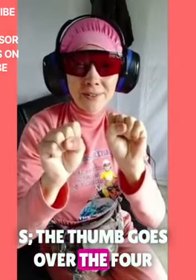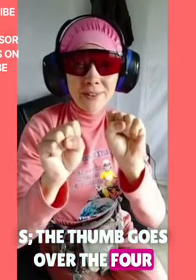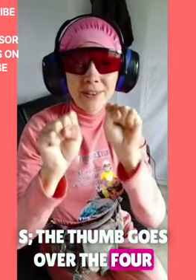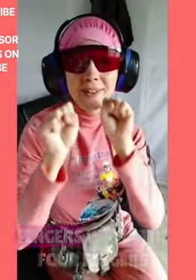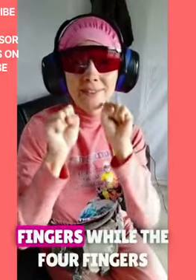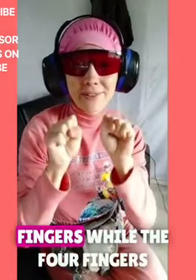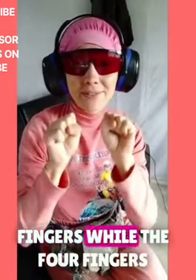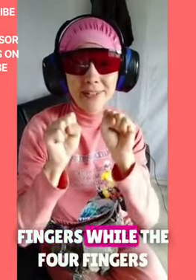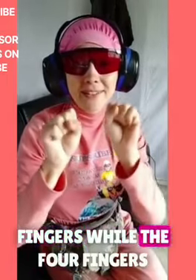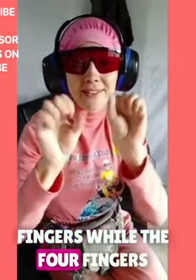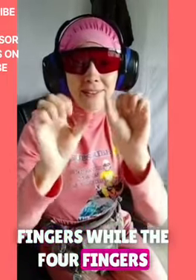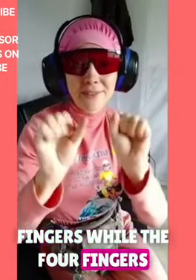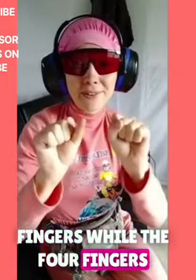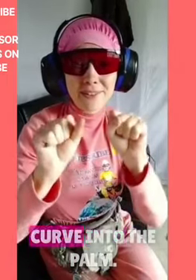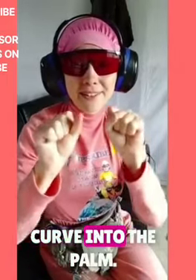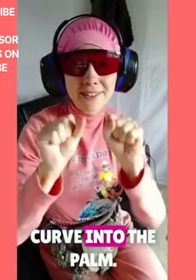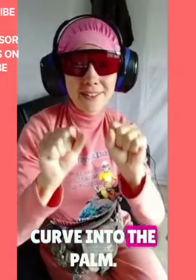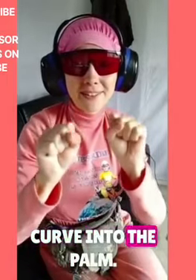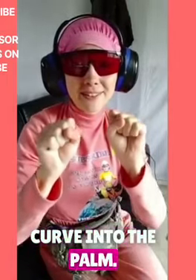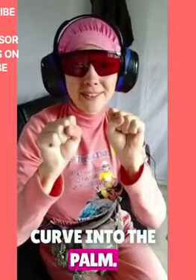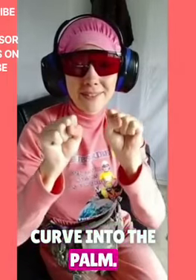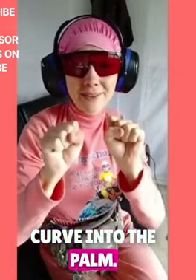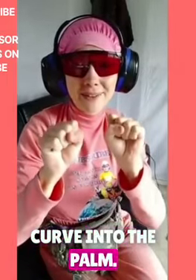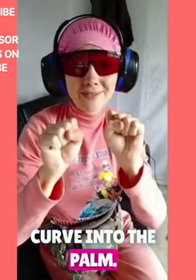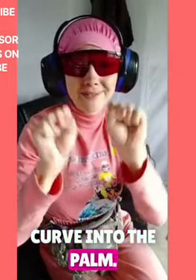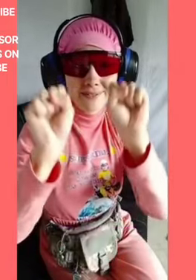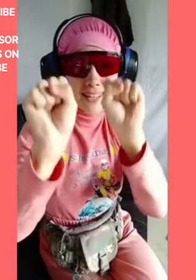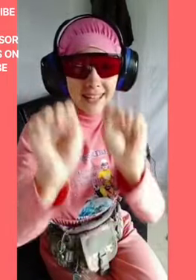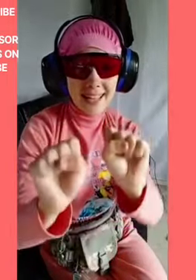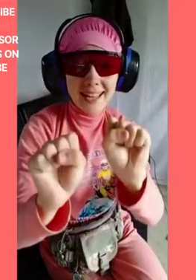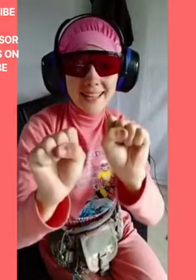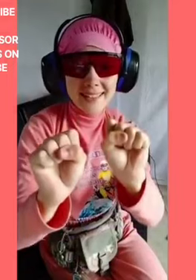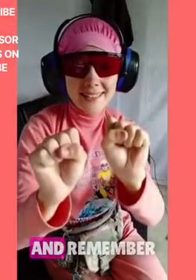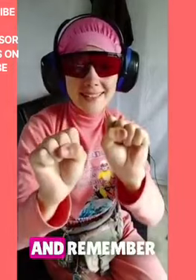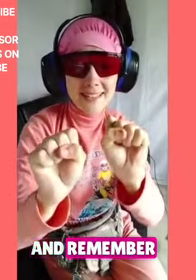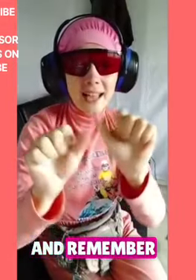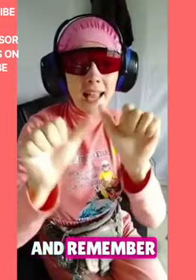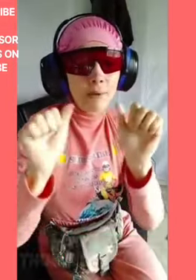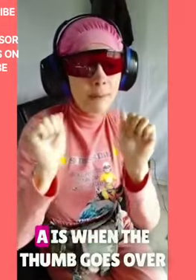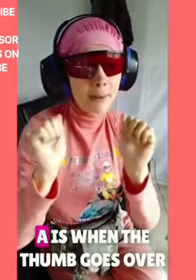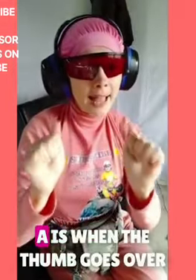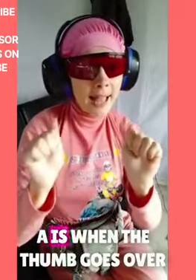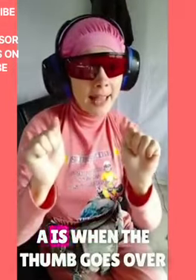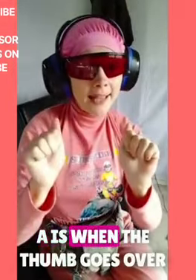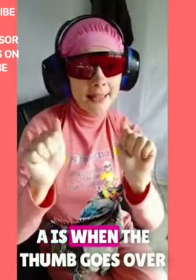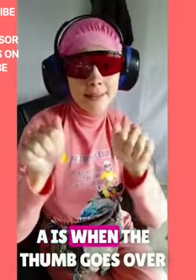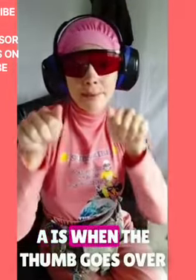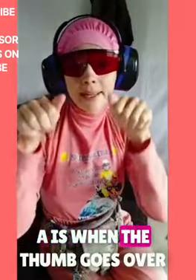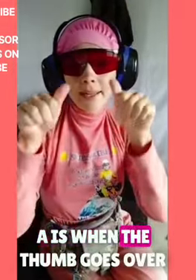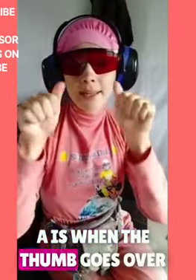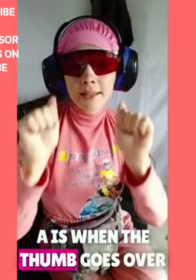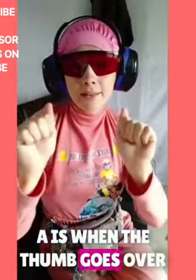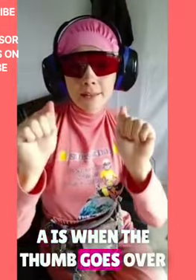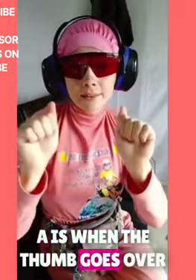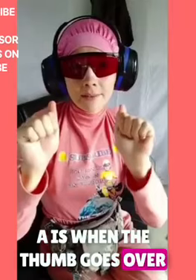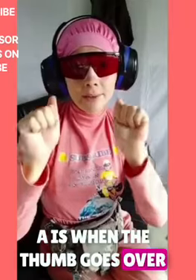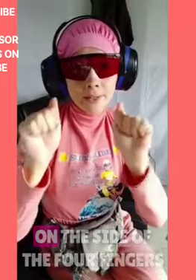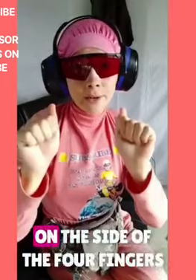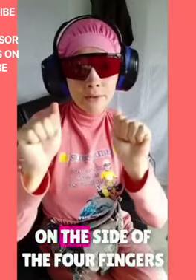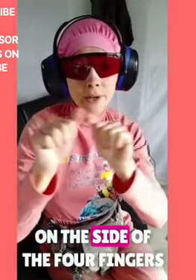four fingers while the four fingers curve into the palm. S. And remember, A is when the thumb goes over on the